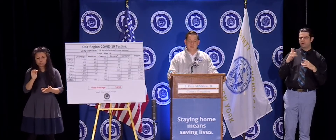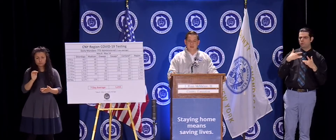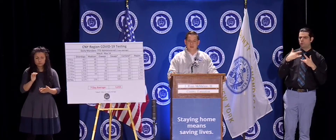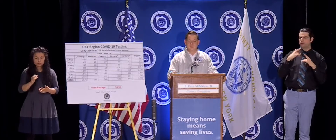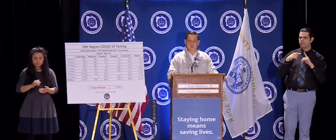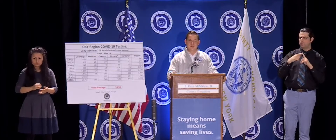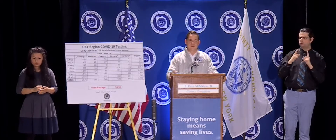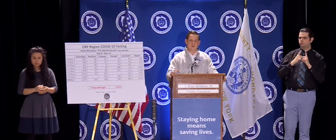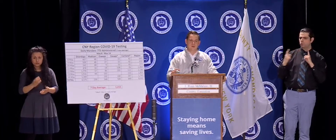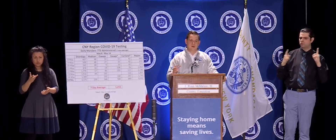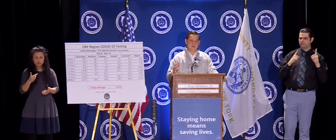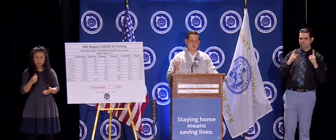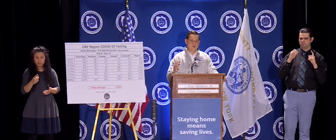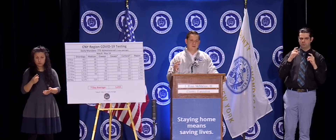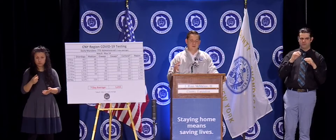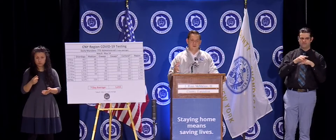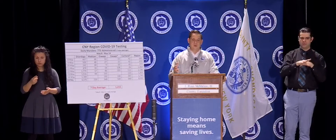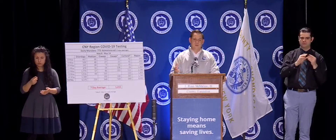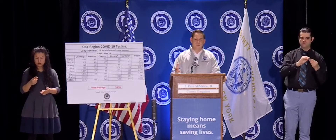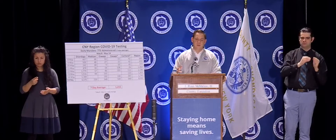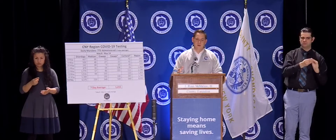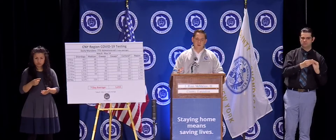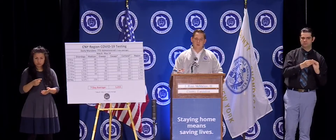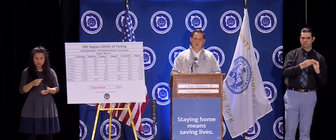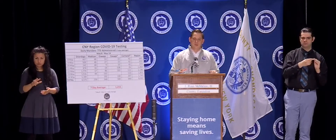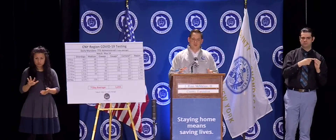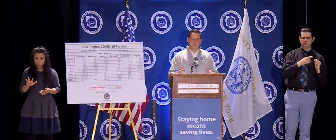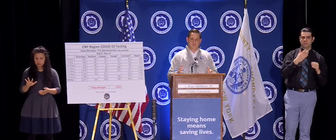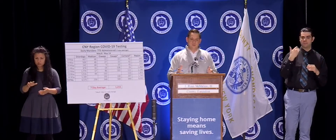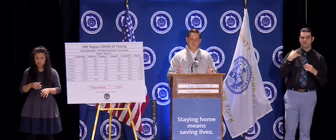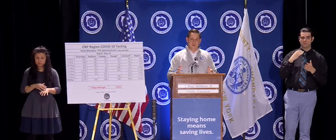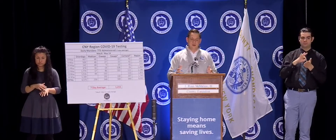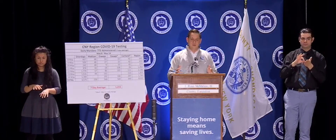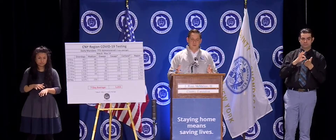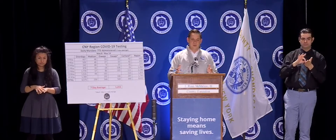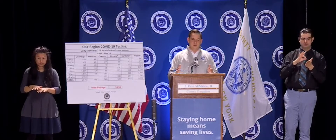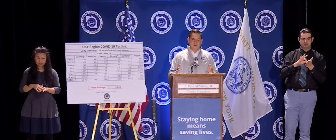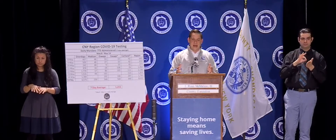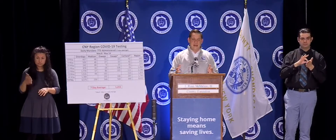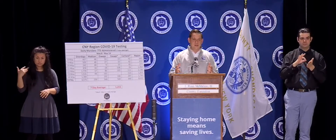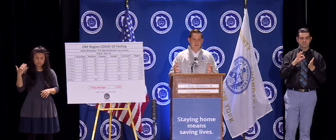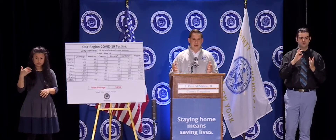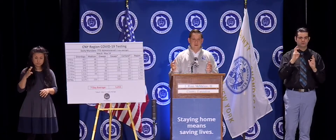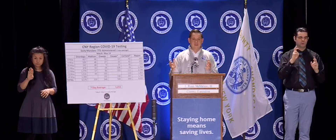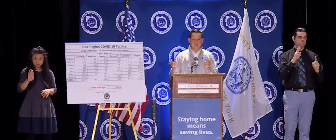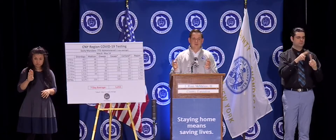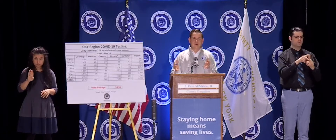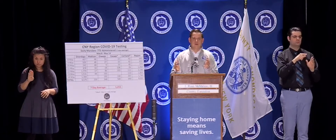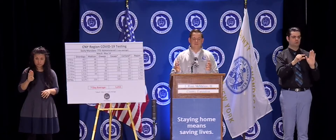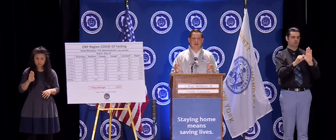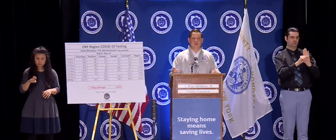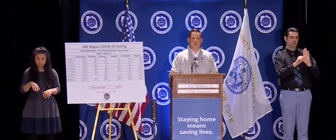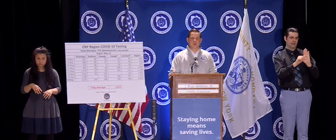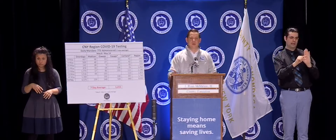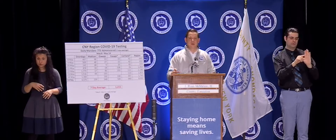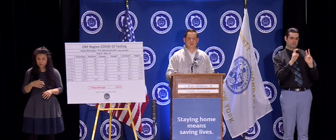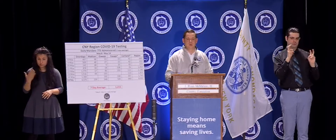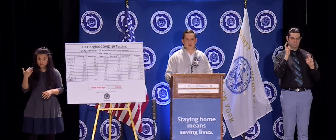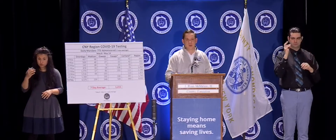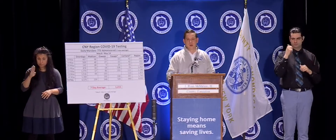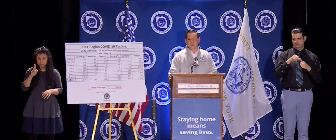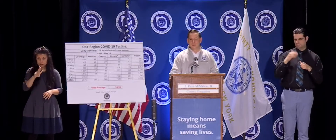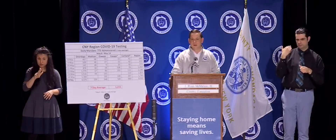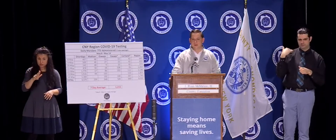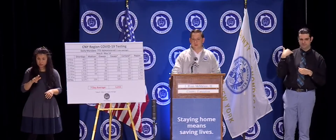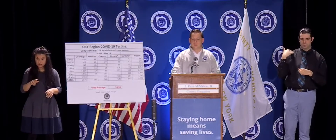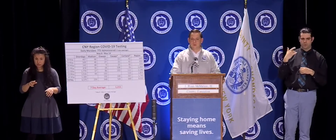In the beginning, it was something where we were really just dying to have some sort of metric we could